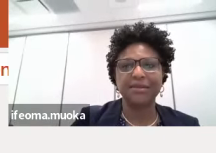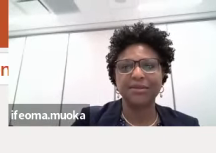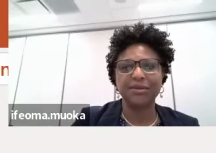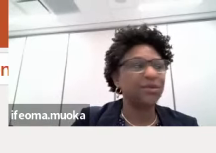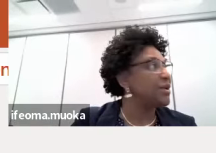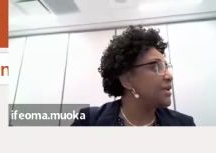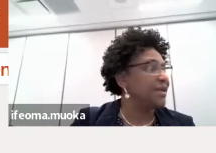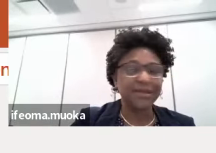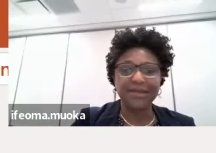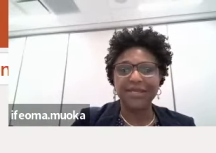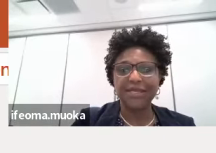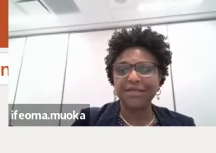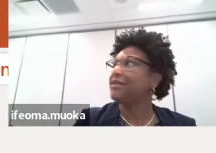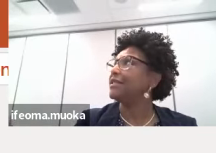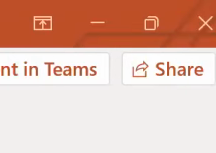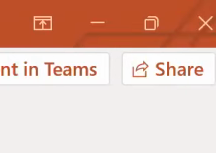No.